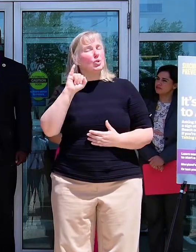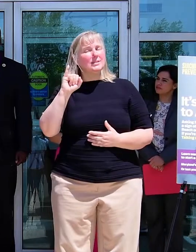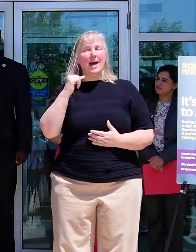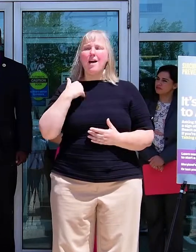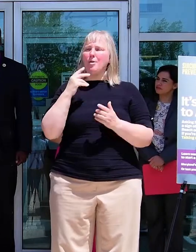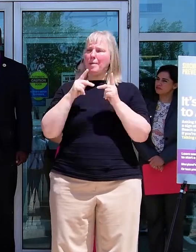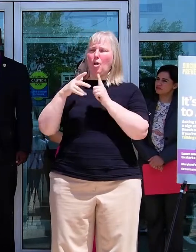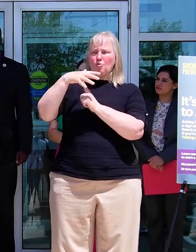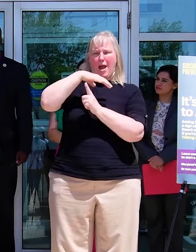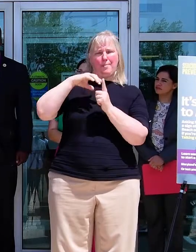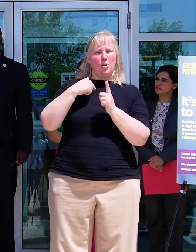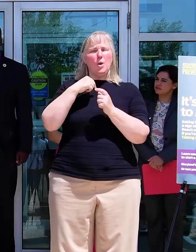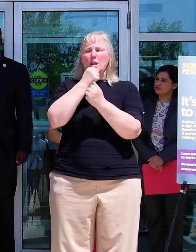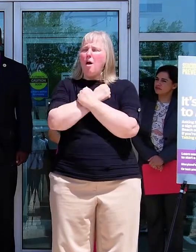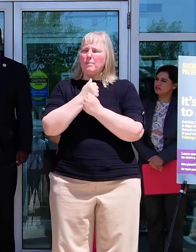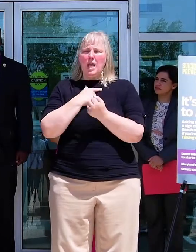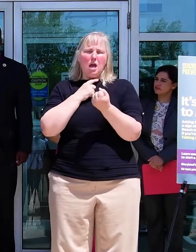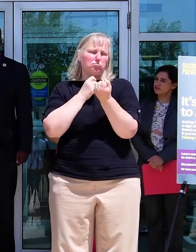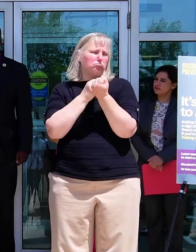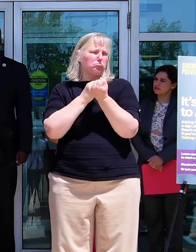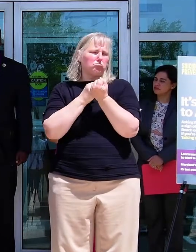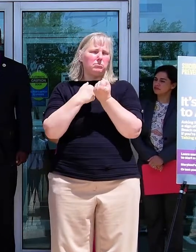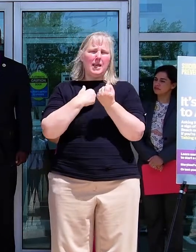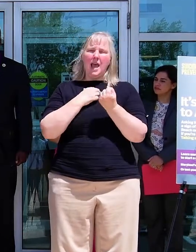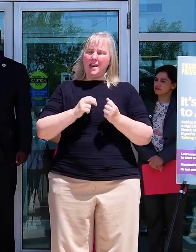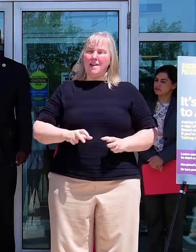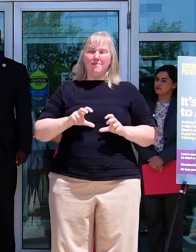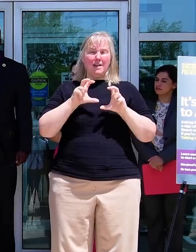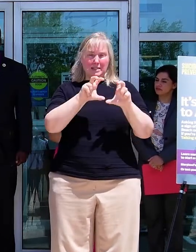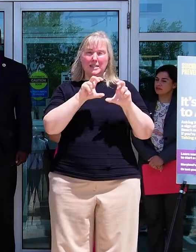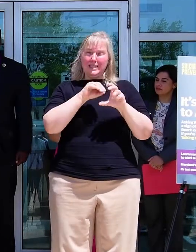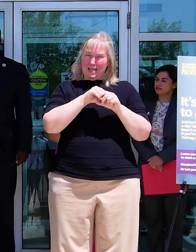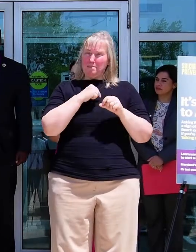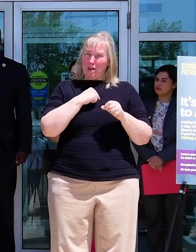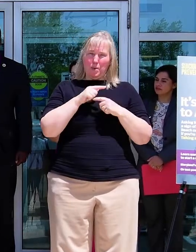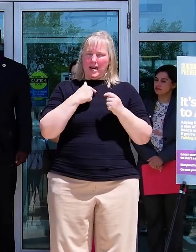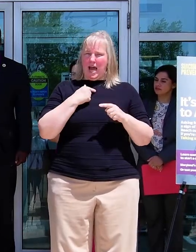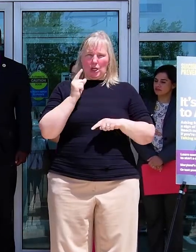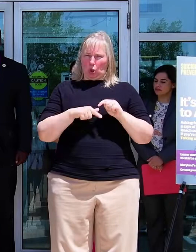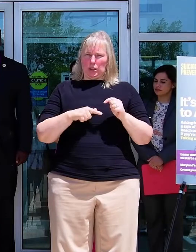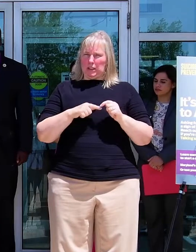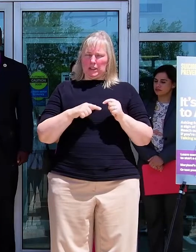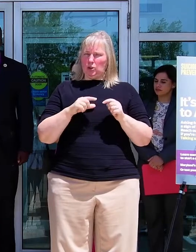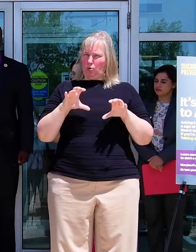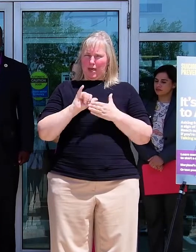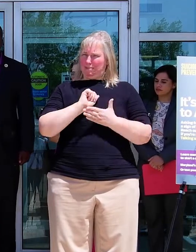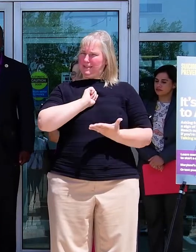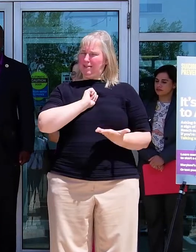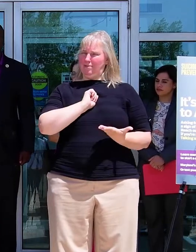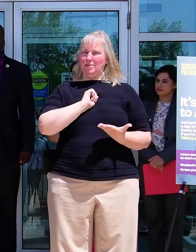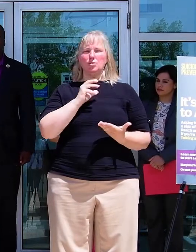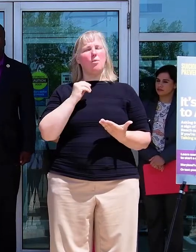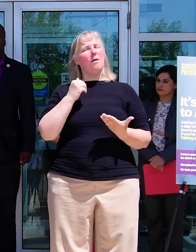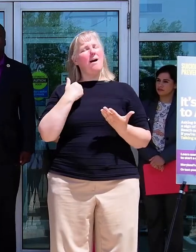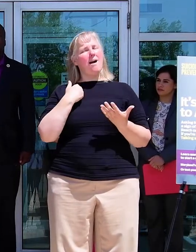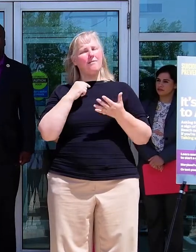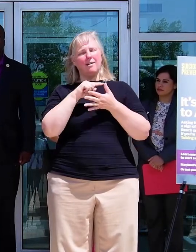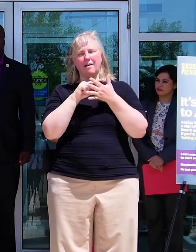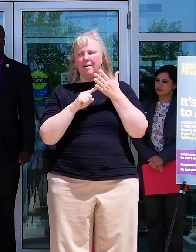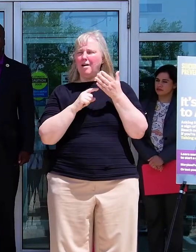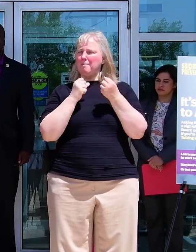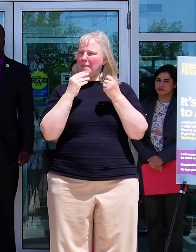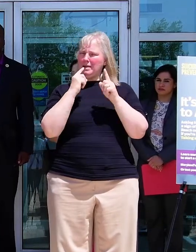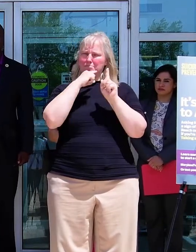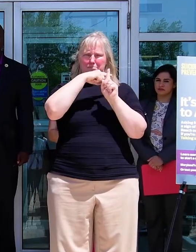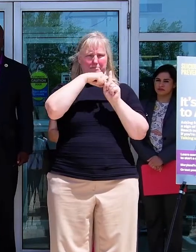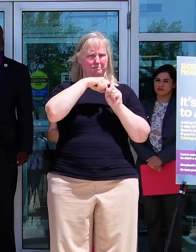me who love me and were rooting for me and invested in me when I was not capable of doing that myself. So I had a lot of things going for